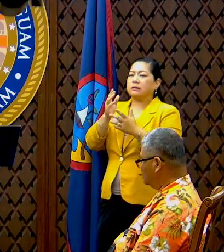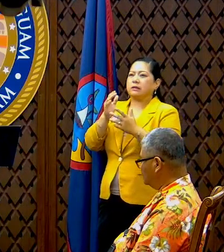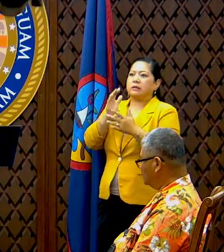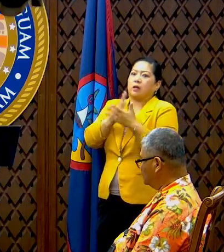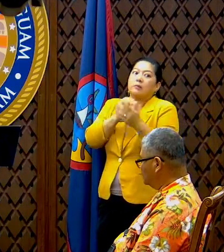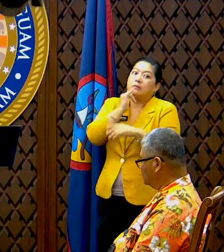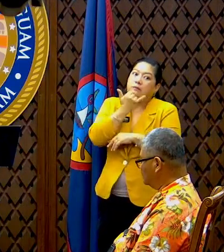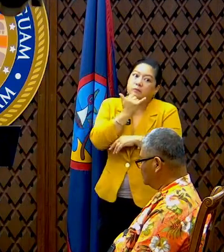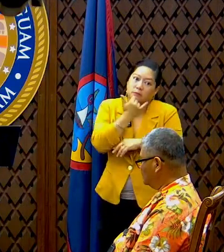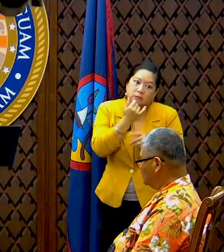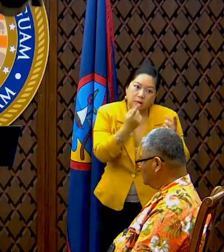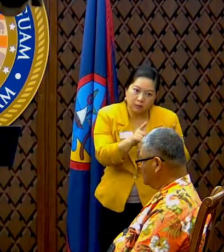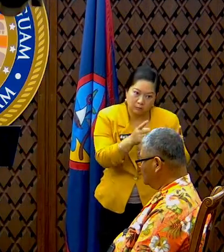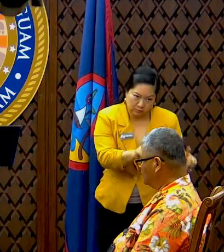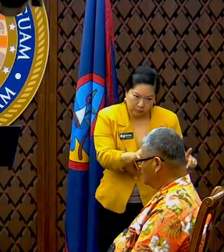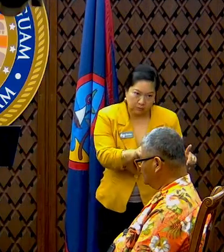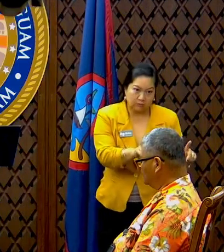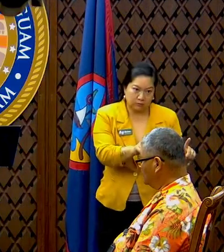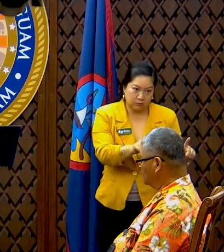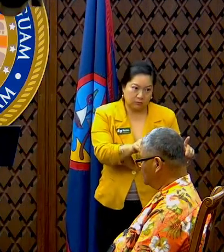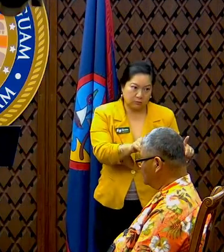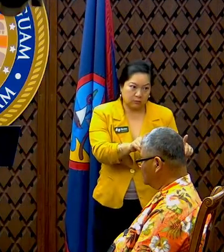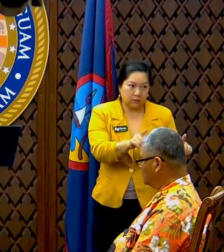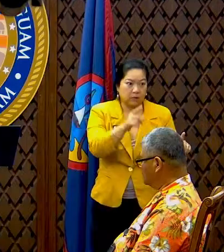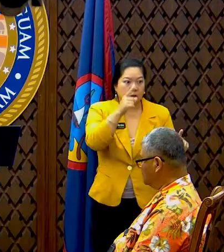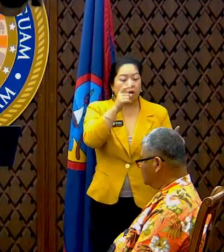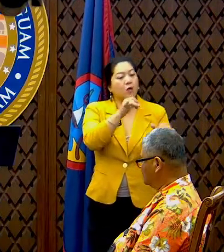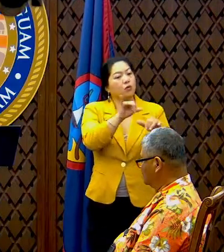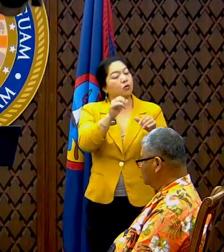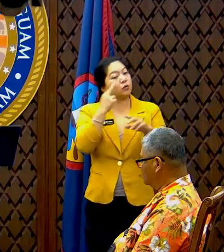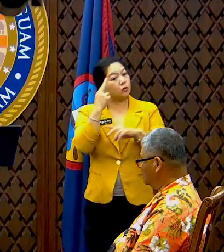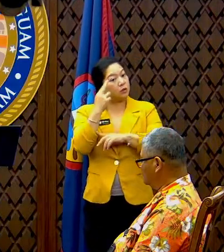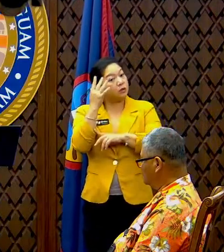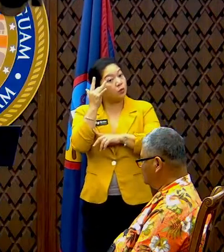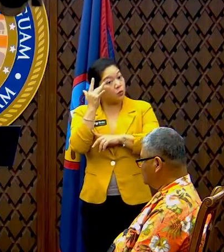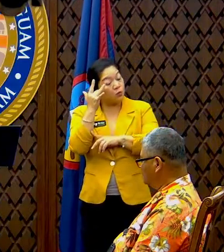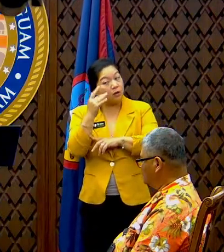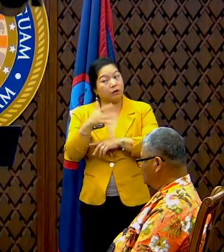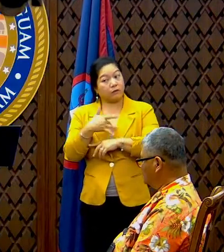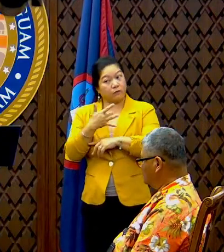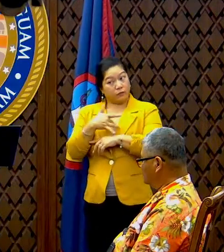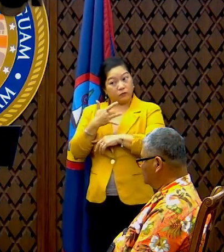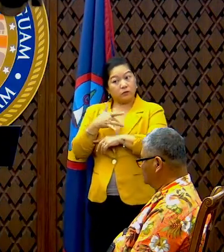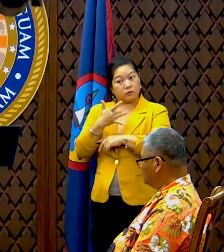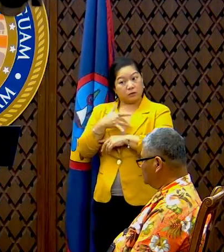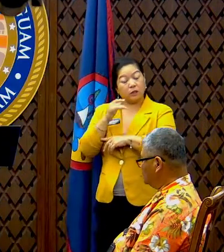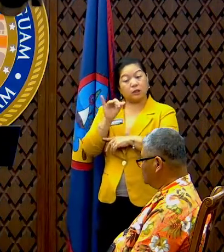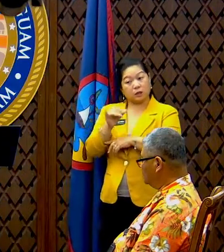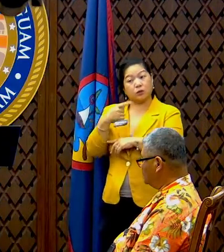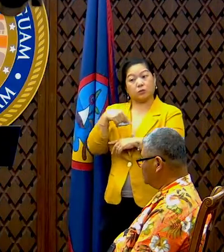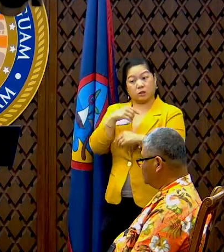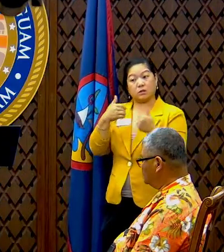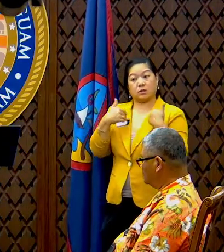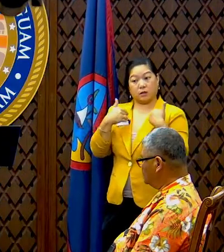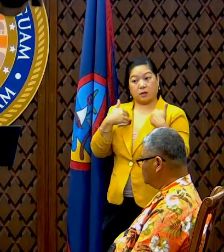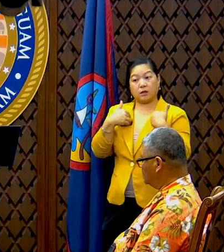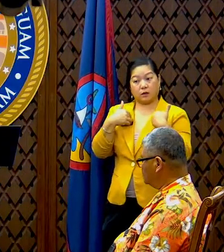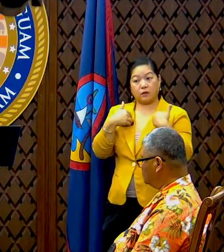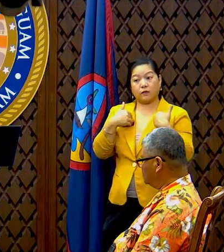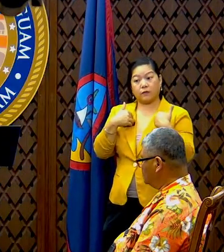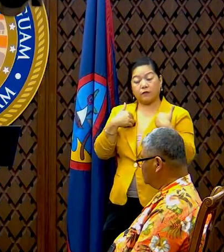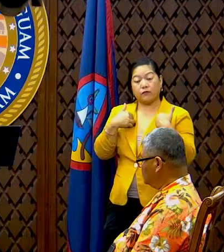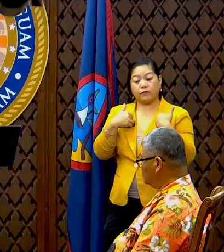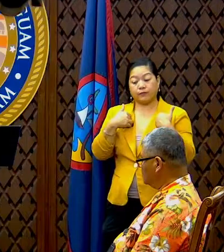that occurred. And those are the reasons why I feel that we have days